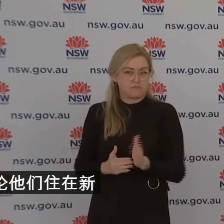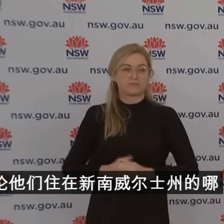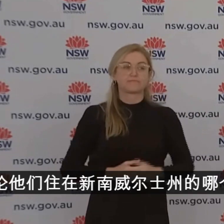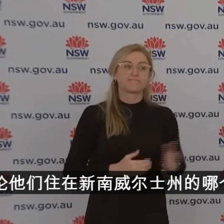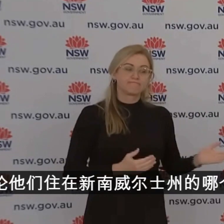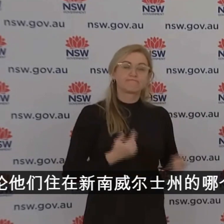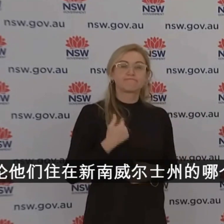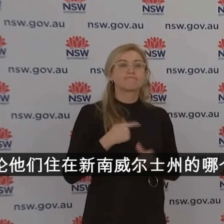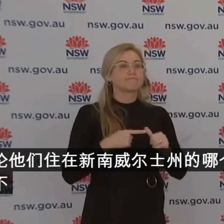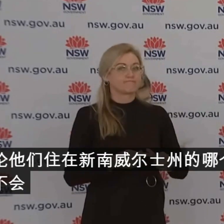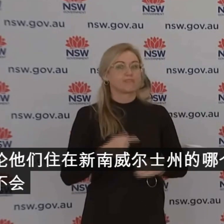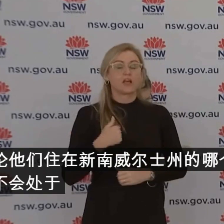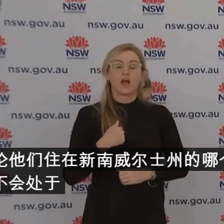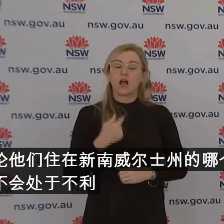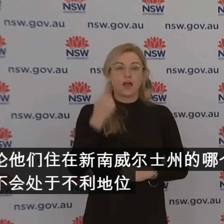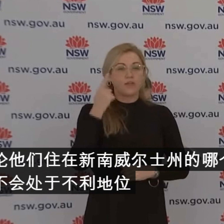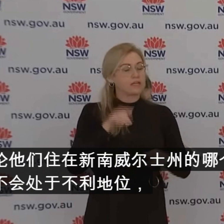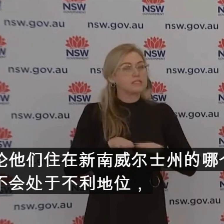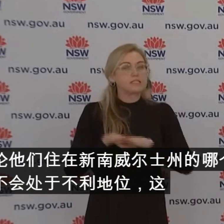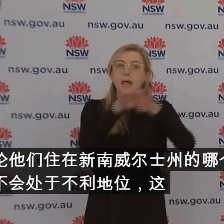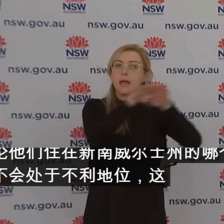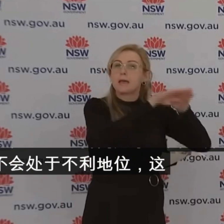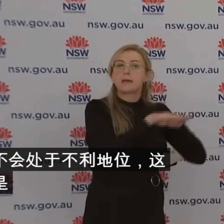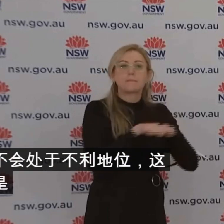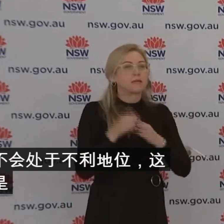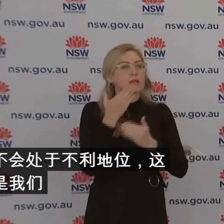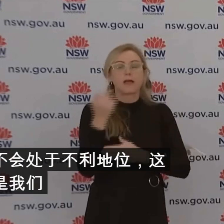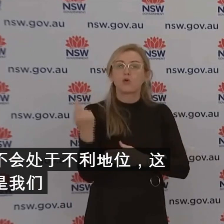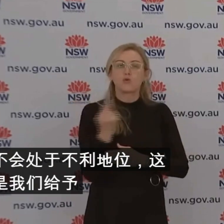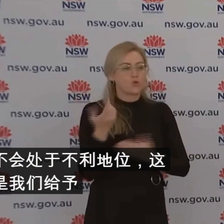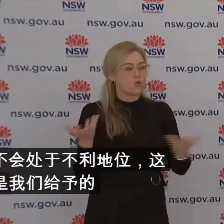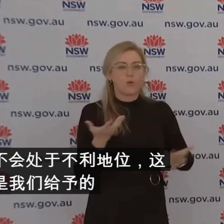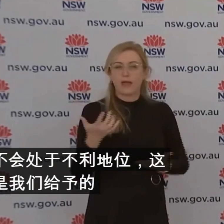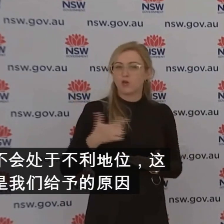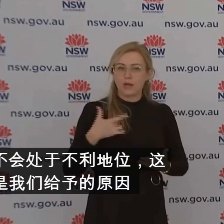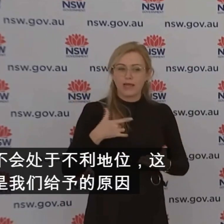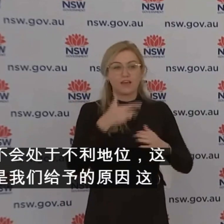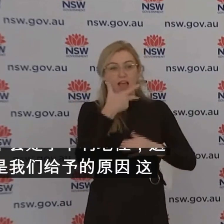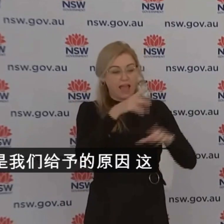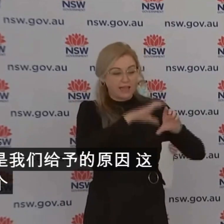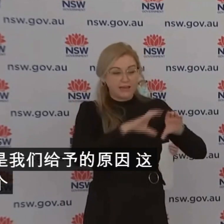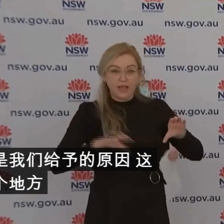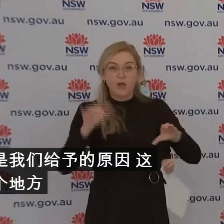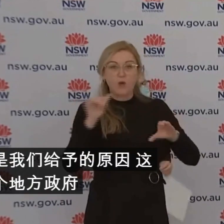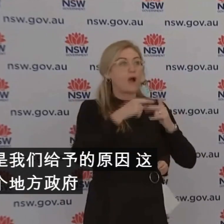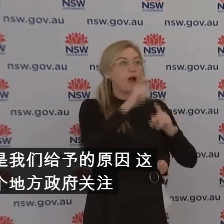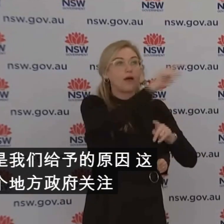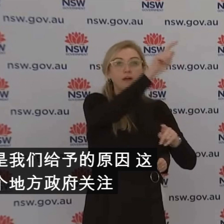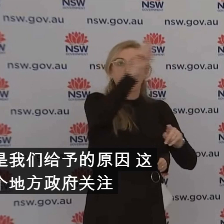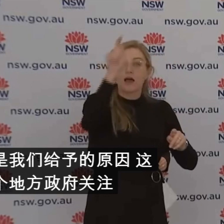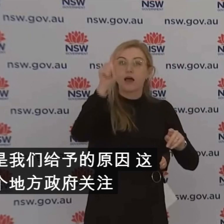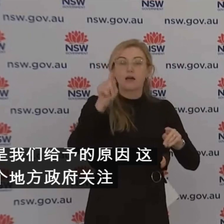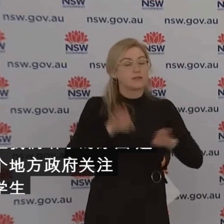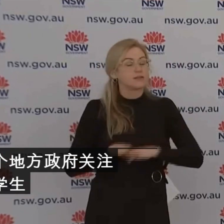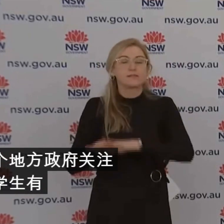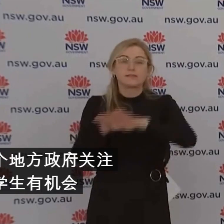no matter where they live in New South Wales, will be disadvantaged. And that's why we're giving the students in those 8 local government areas of